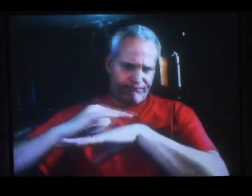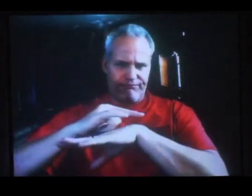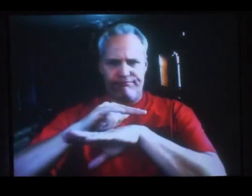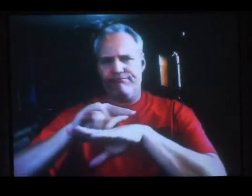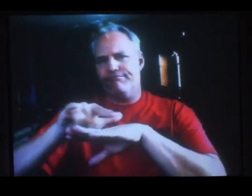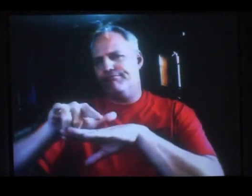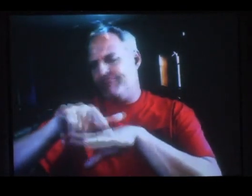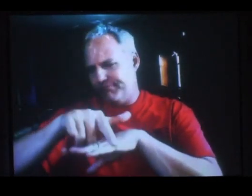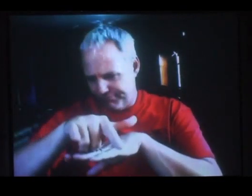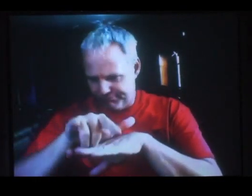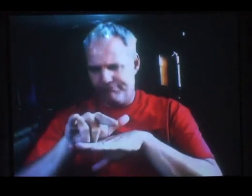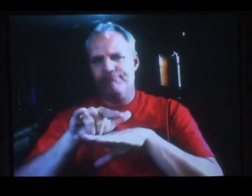take off, and they're flying, so the